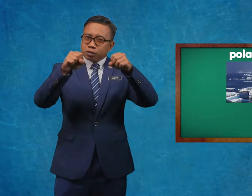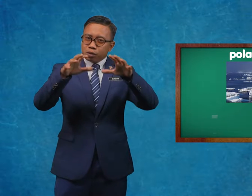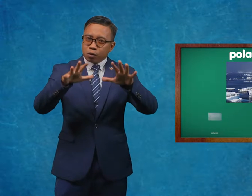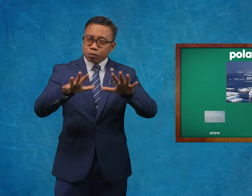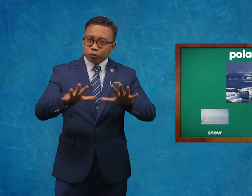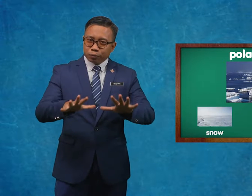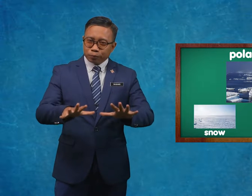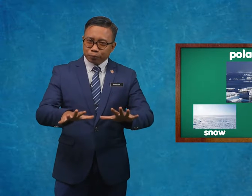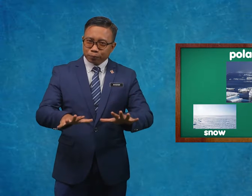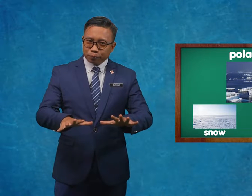Snow,